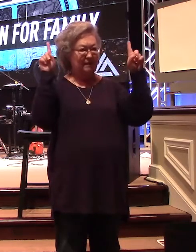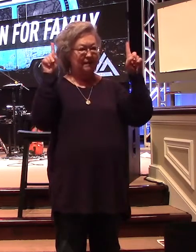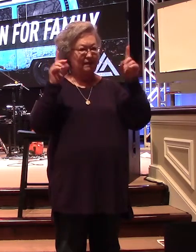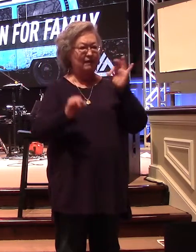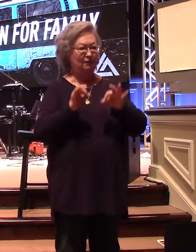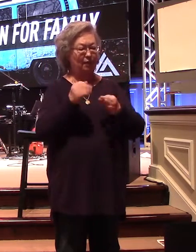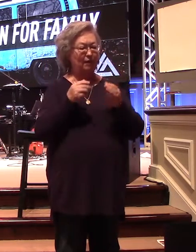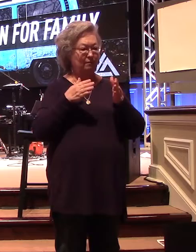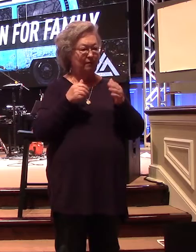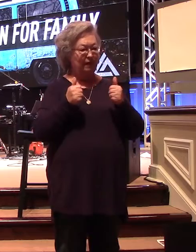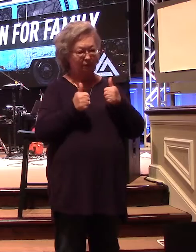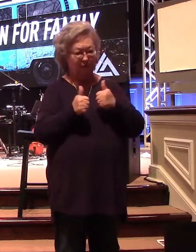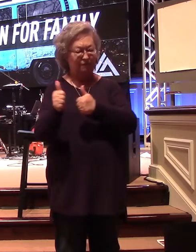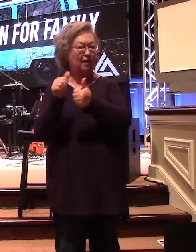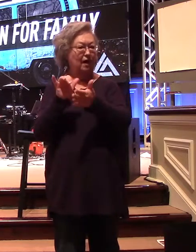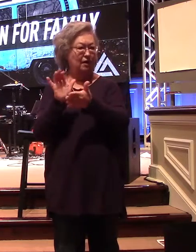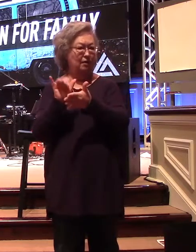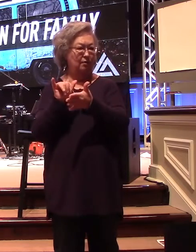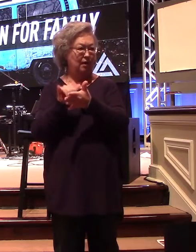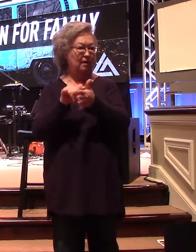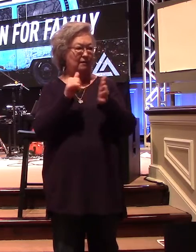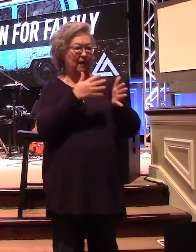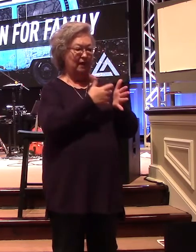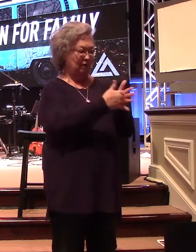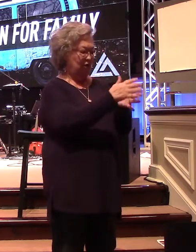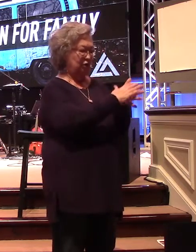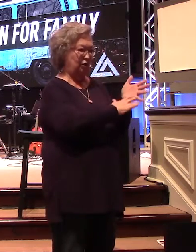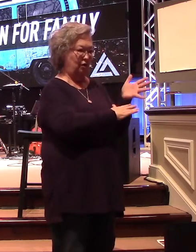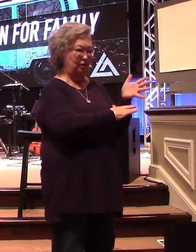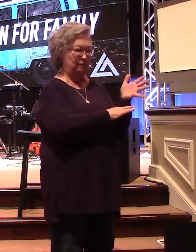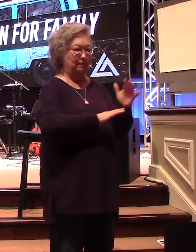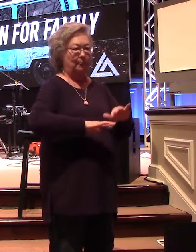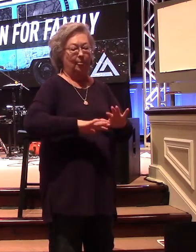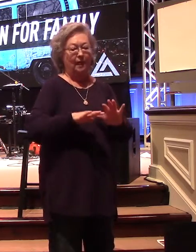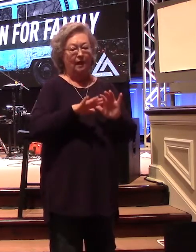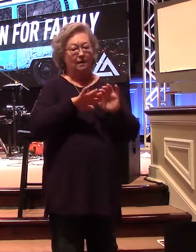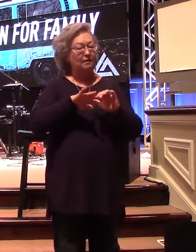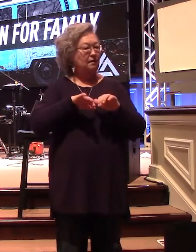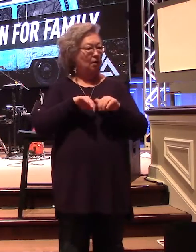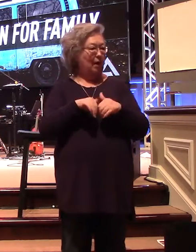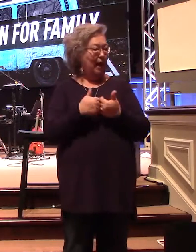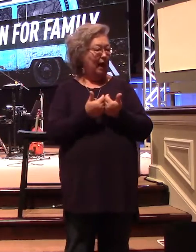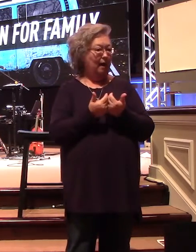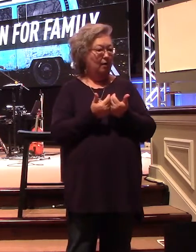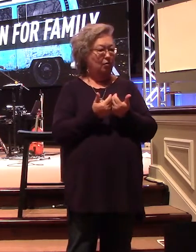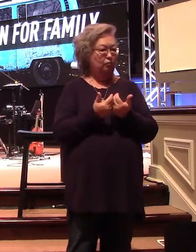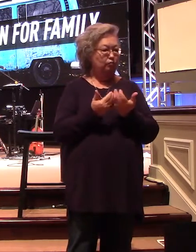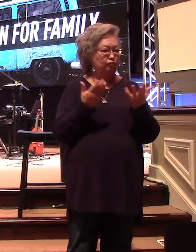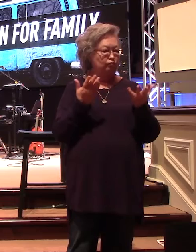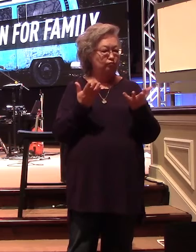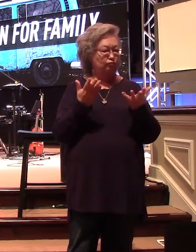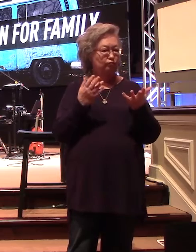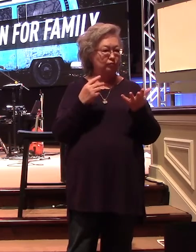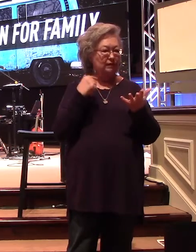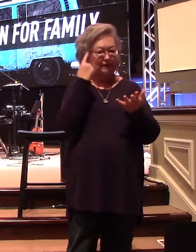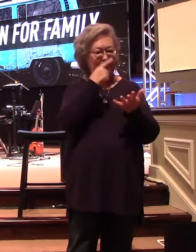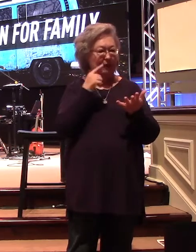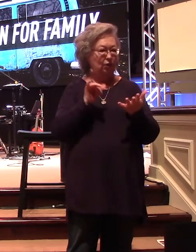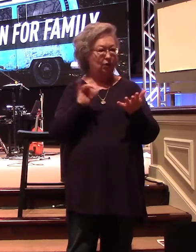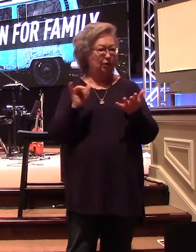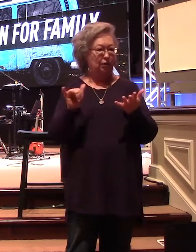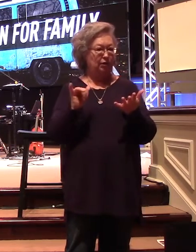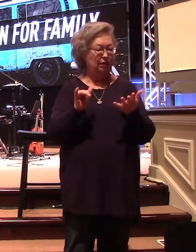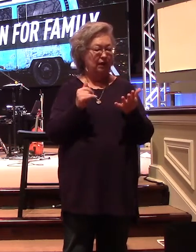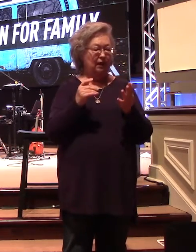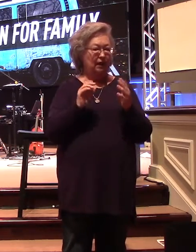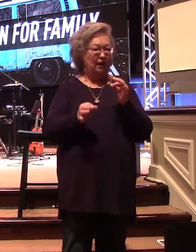do this? What does it look like to line up under God's plan? How does following God's